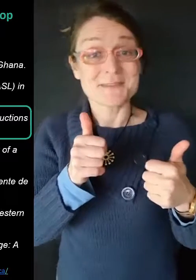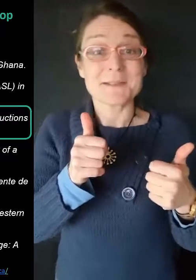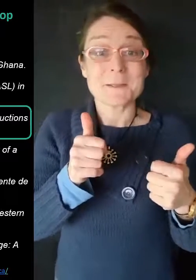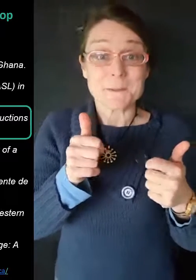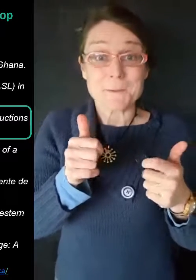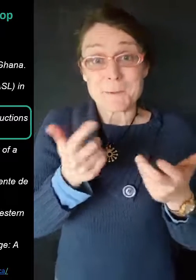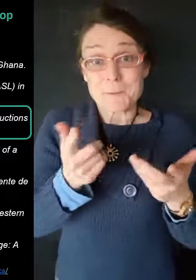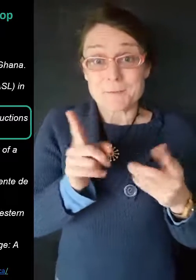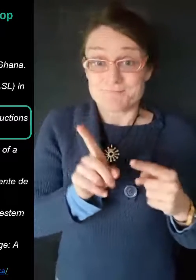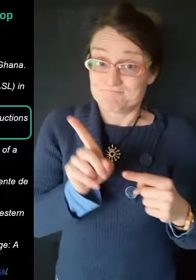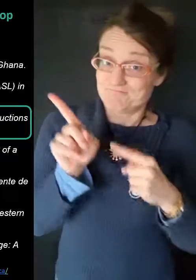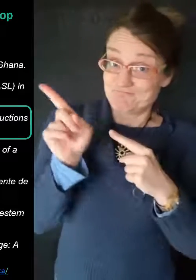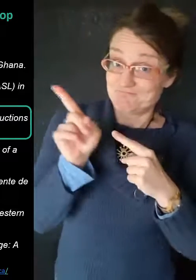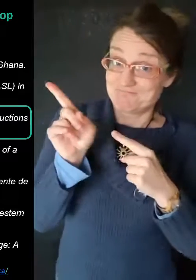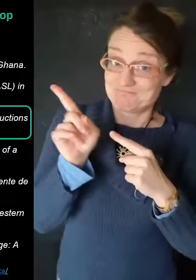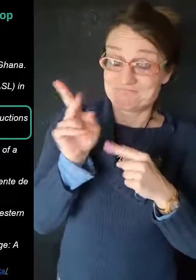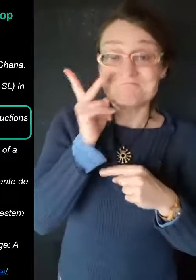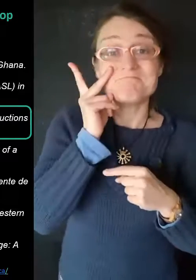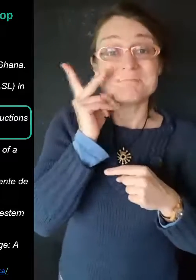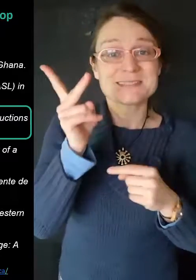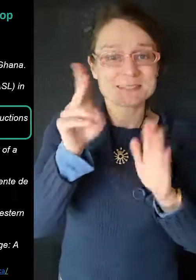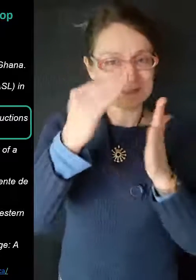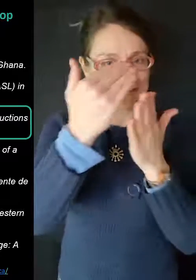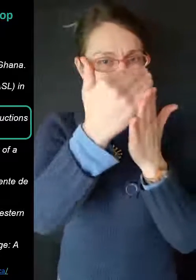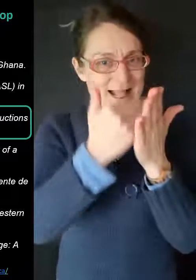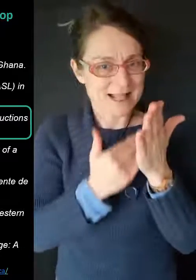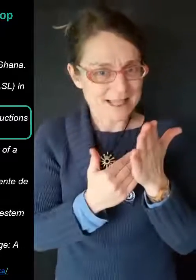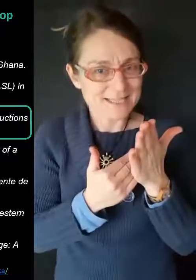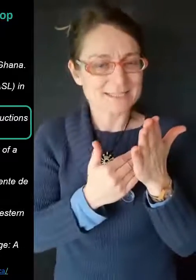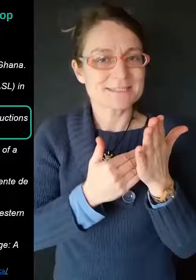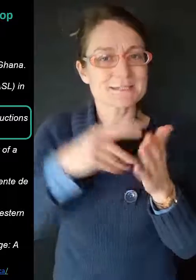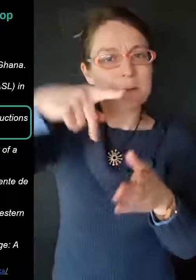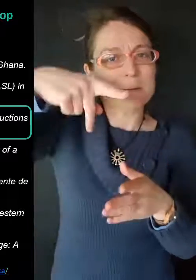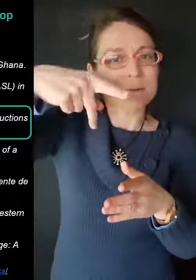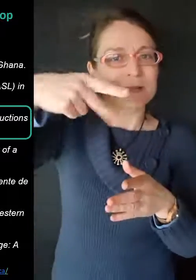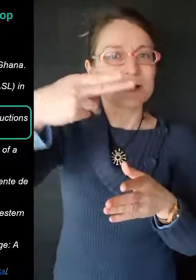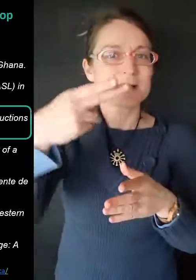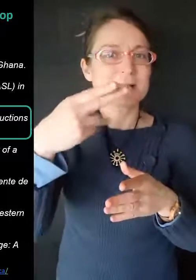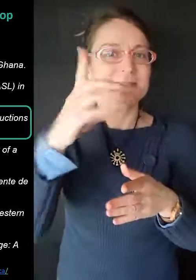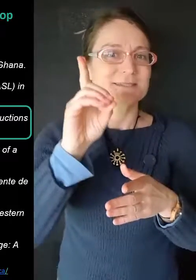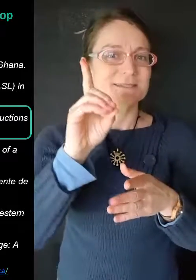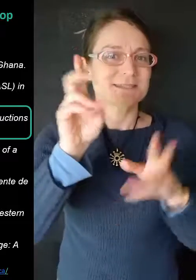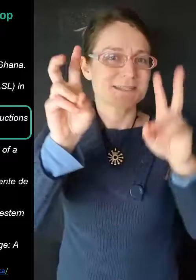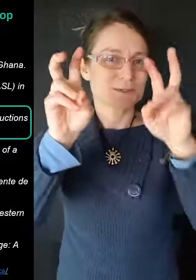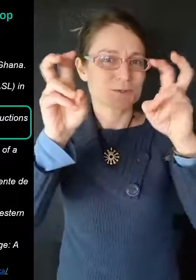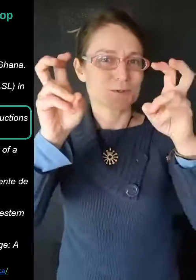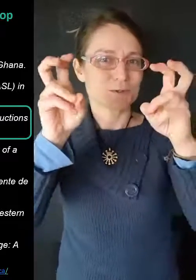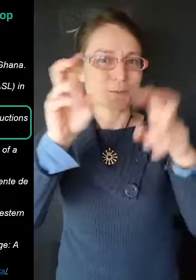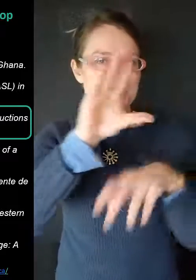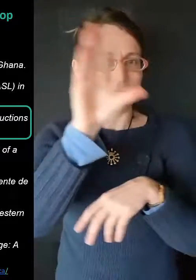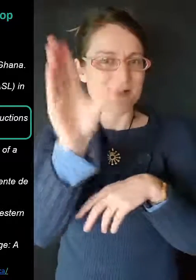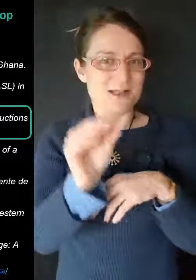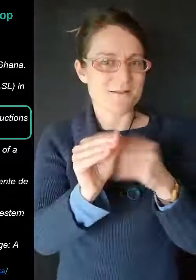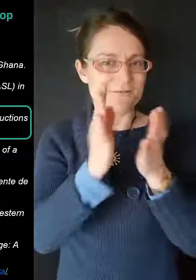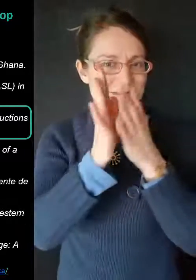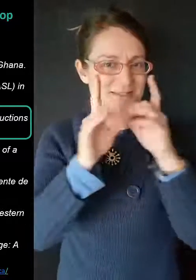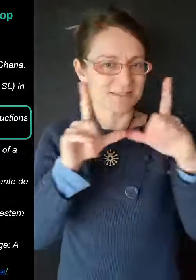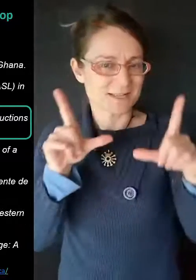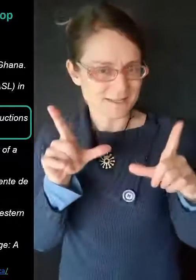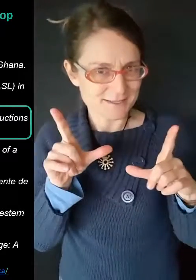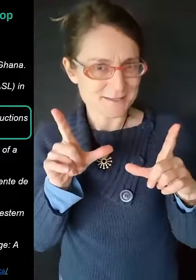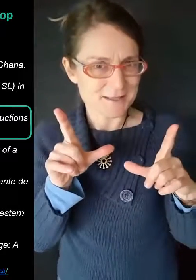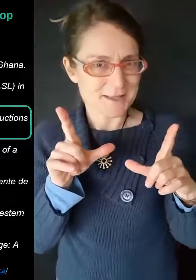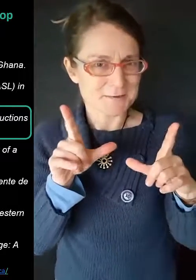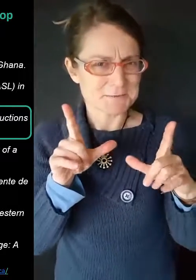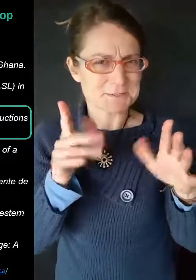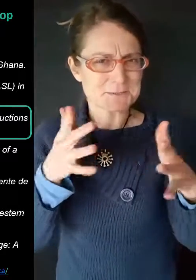steadily growing, which is very positive. And here on my side you see a list of PhD theses